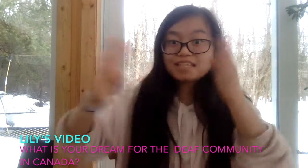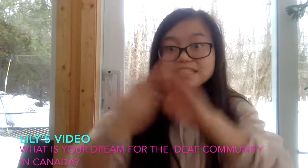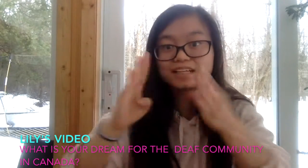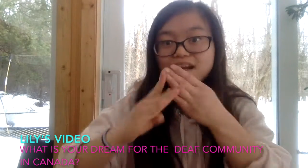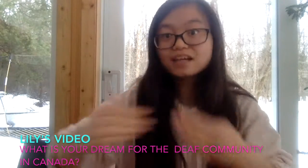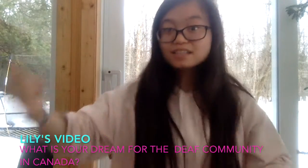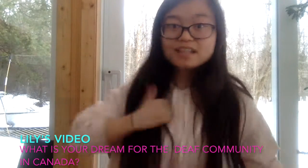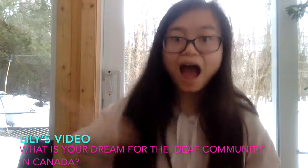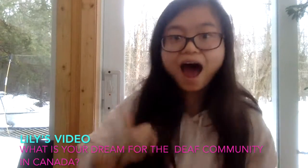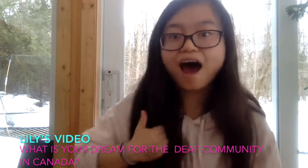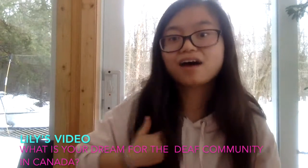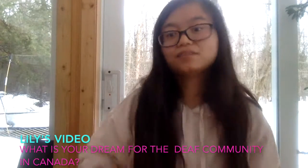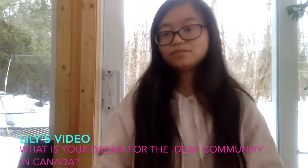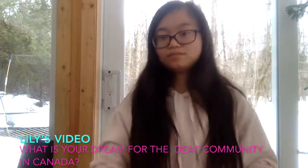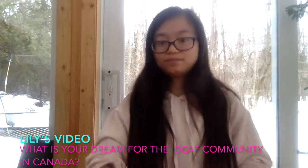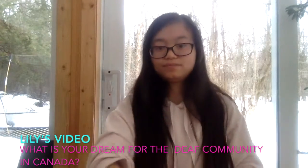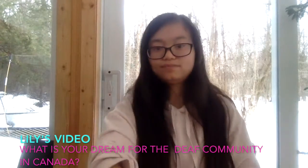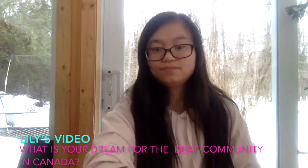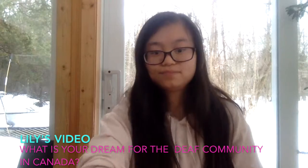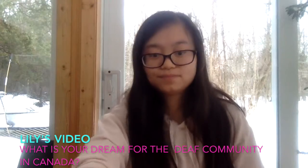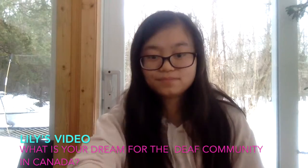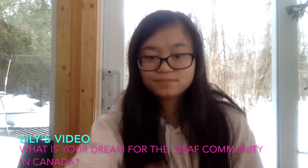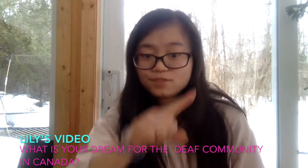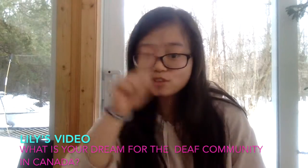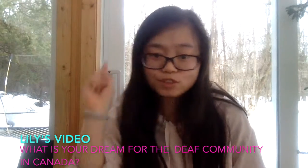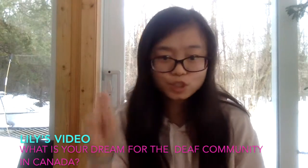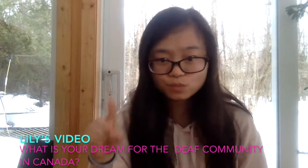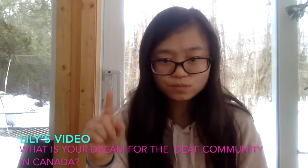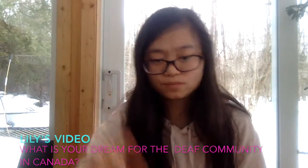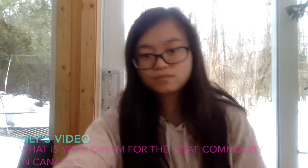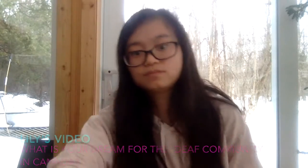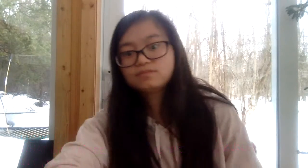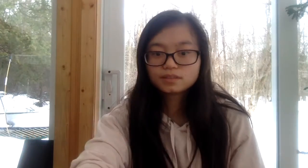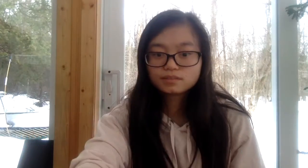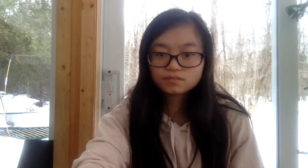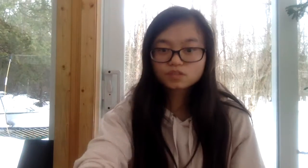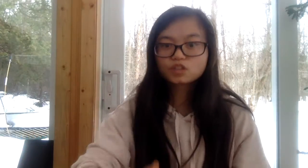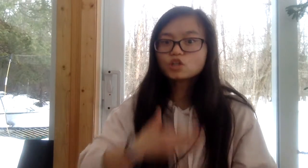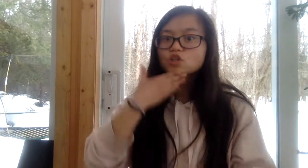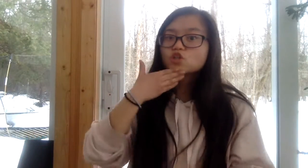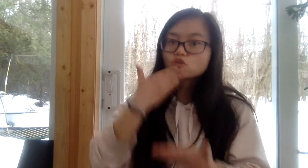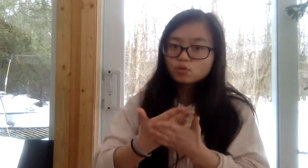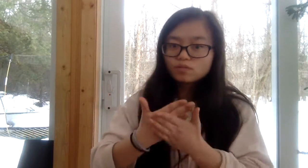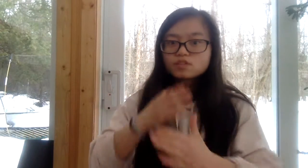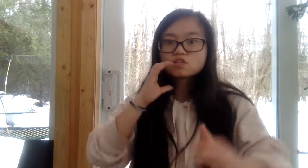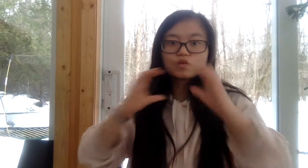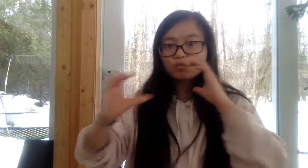Wait, come. Wait! Come. Oh, we're doing your nails. Good job.